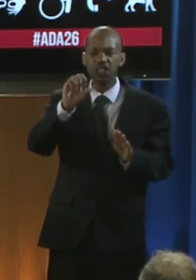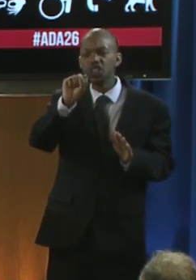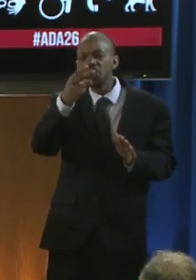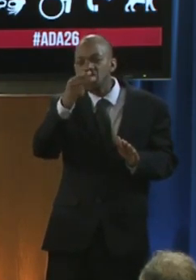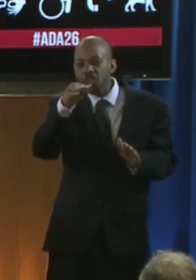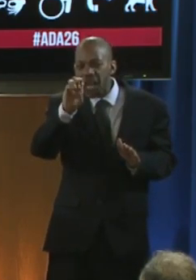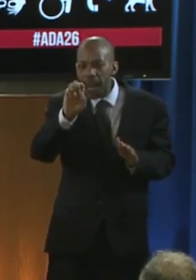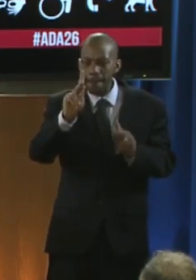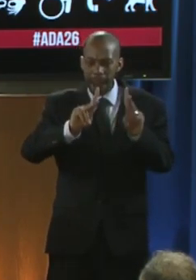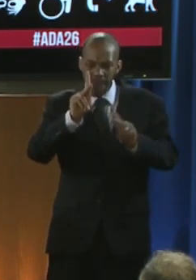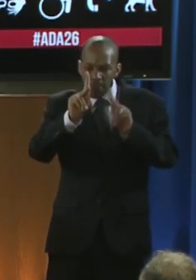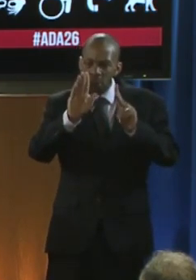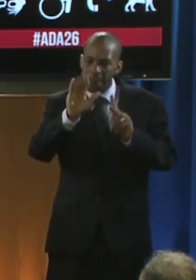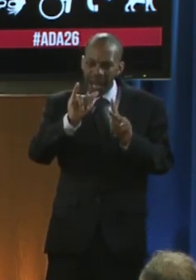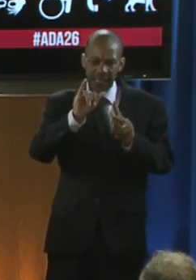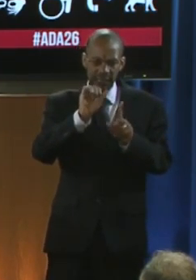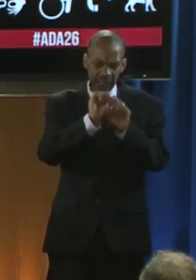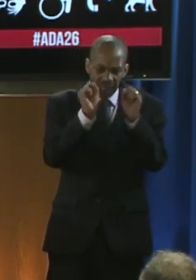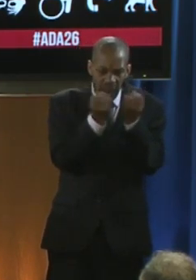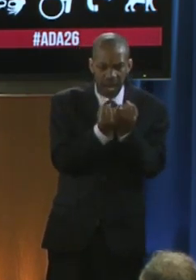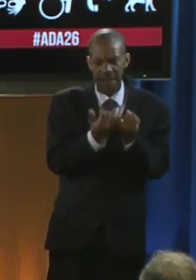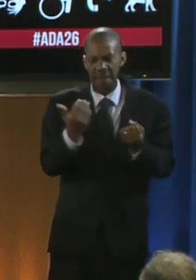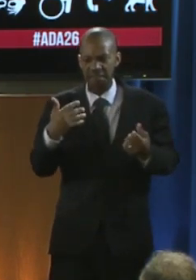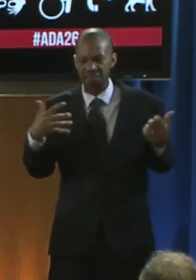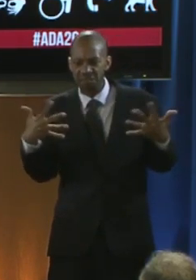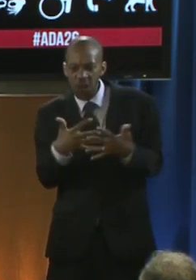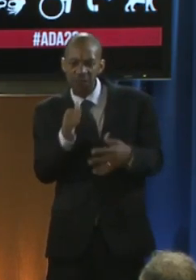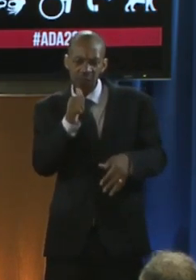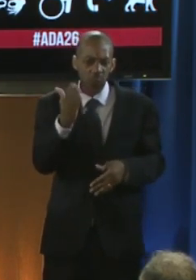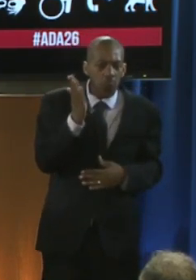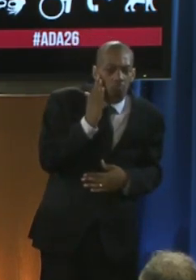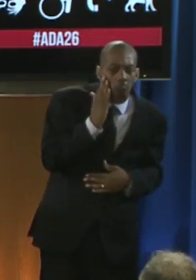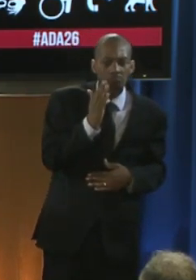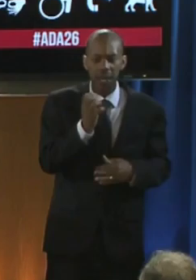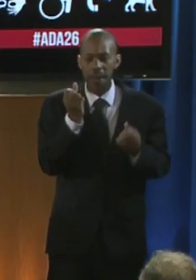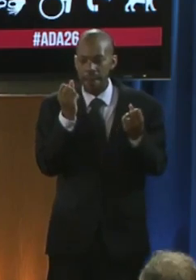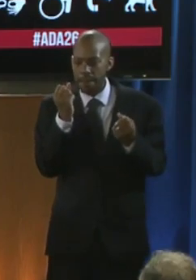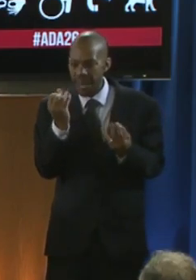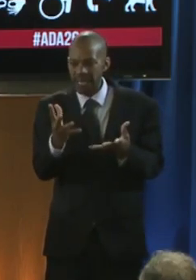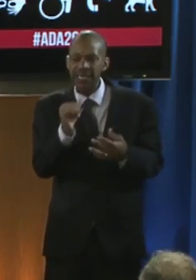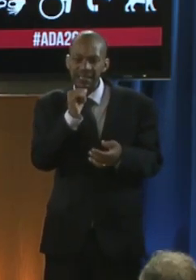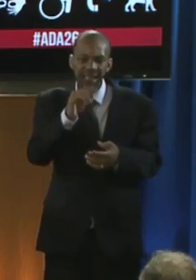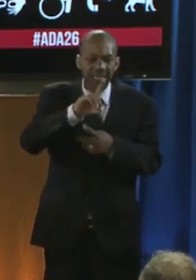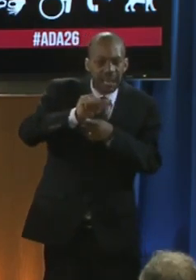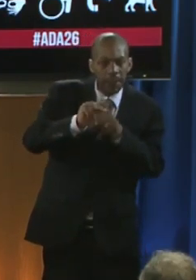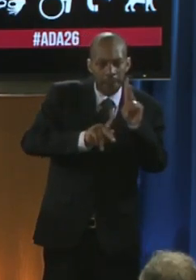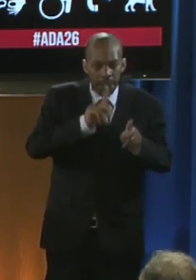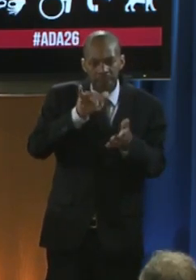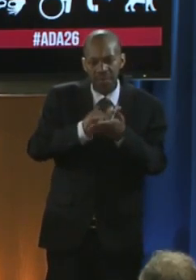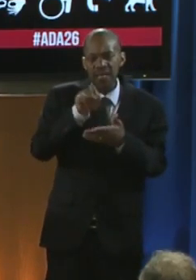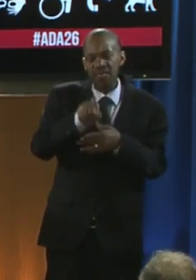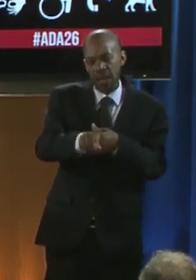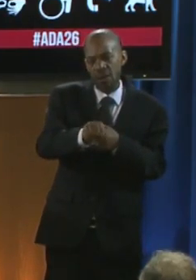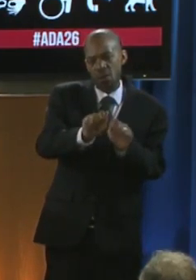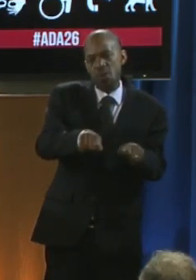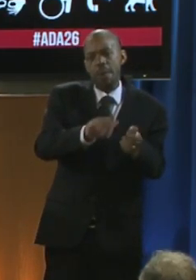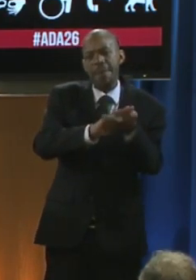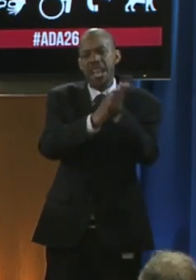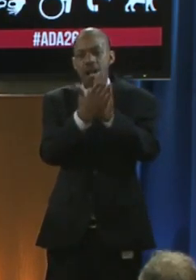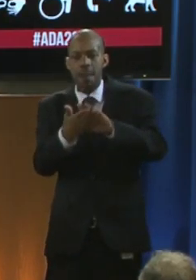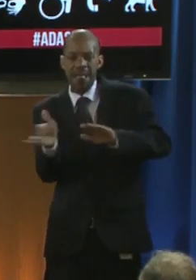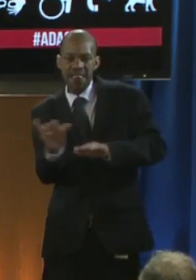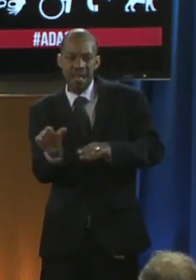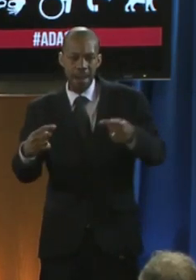societies, the fear of the unknown, and the fear of many non-disabled people that they could become like